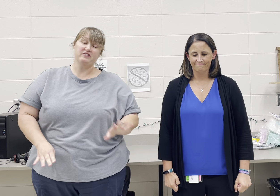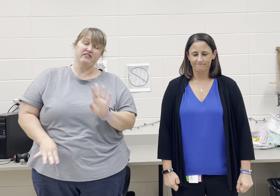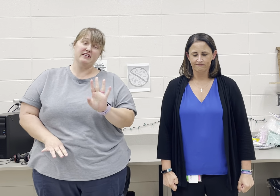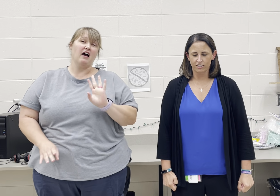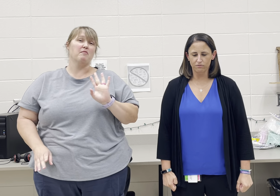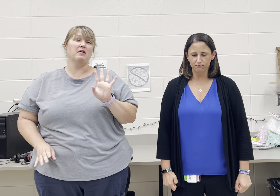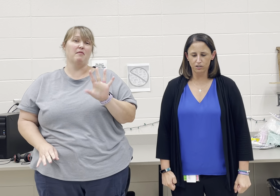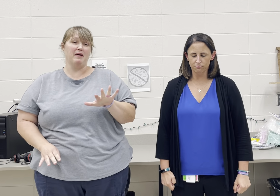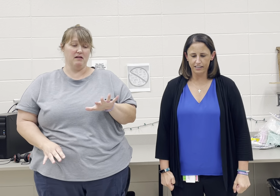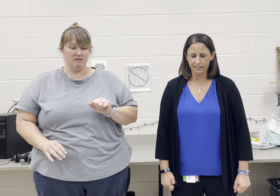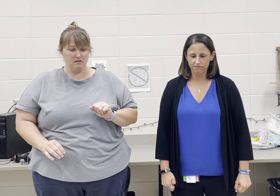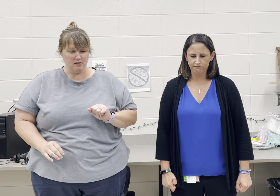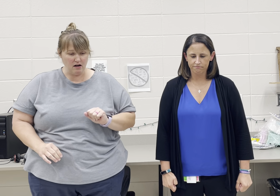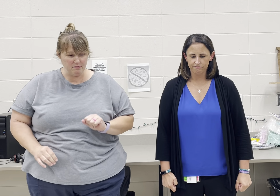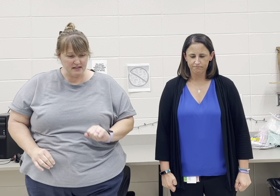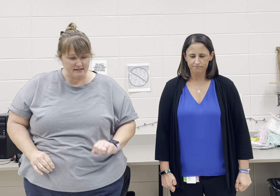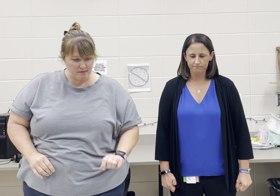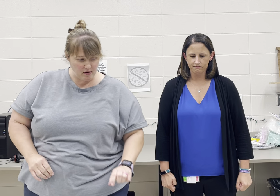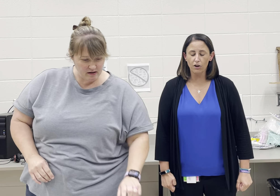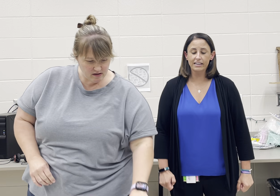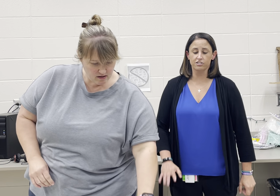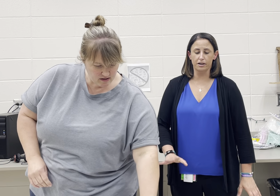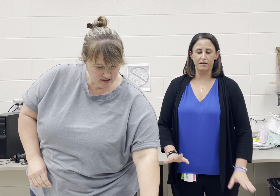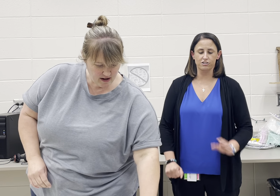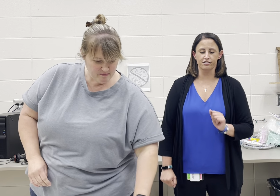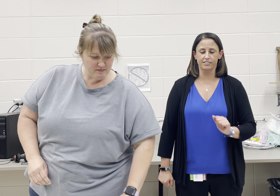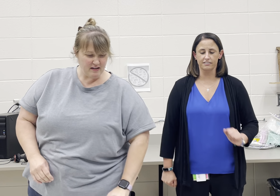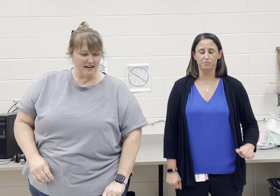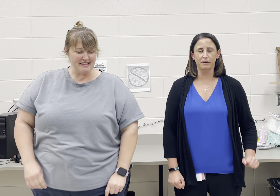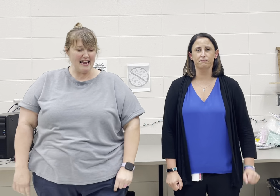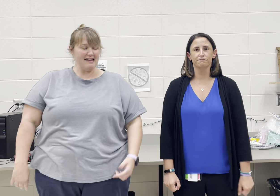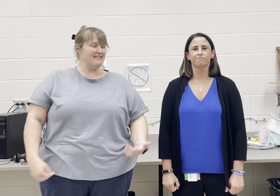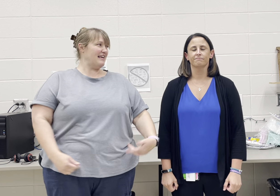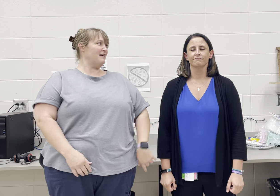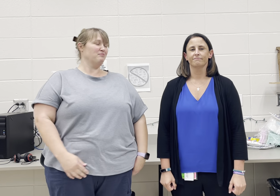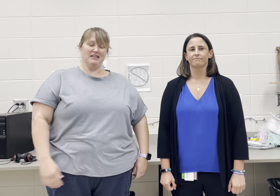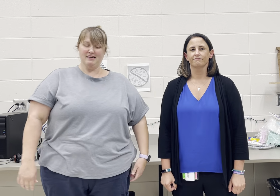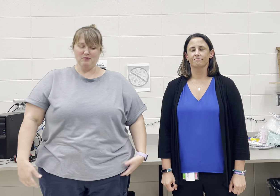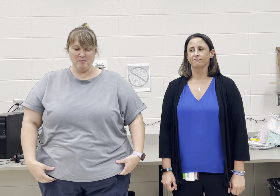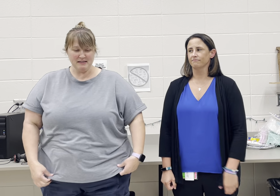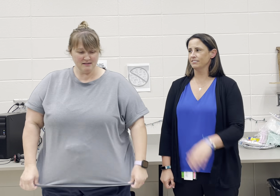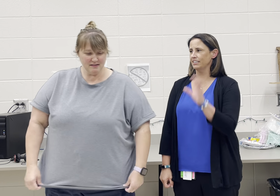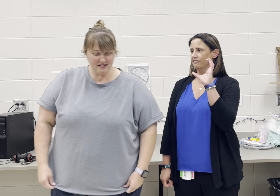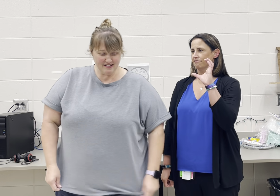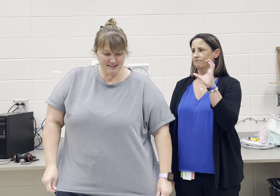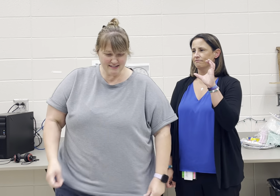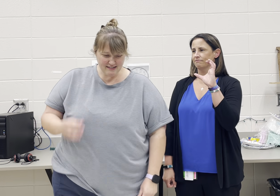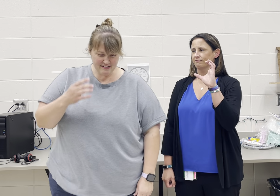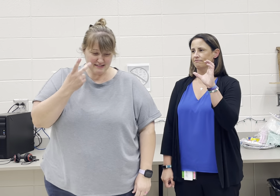of the time. Oh, no, not yet. Oh, did I skip one? Oh, yeah, sorry. Bachelor's. Yeah. Yes, my bad. See. Woman. See.